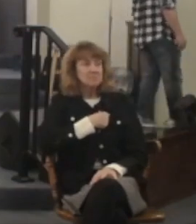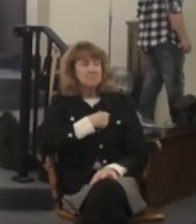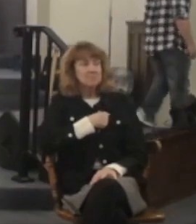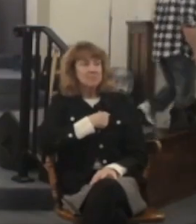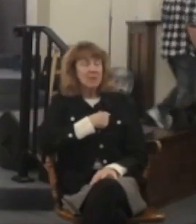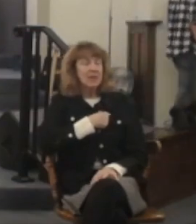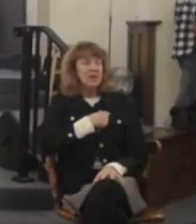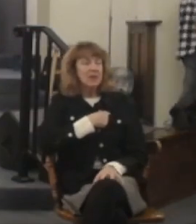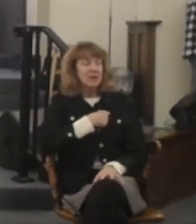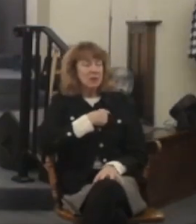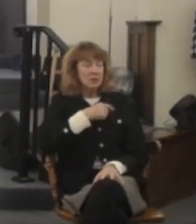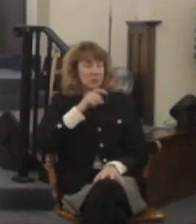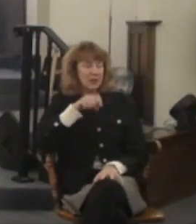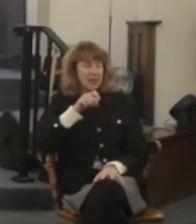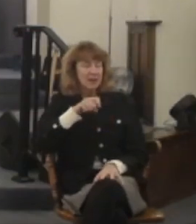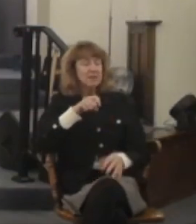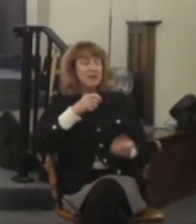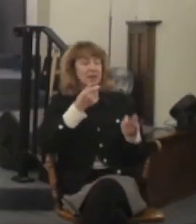We had results for